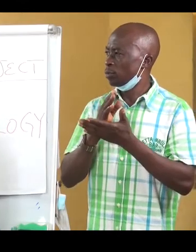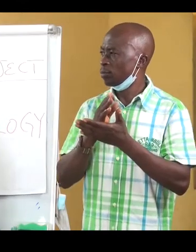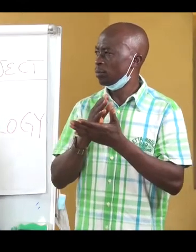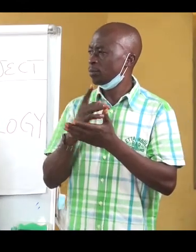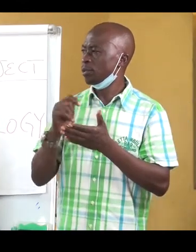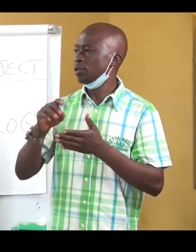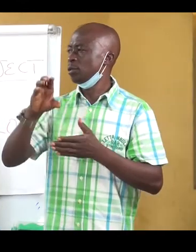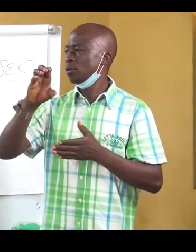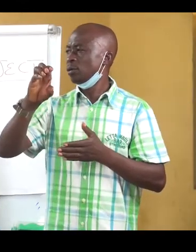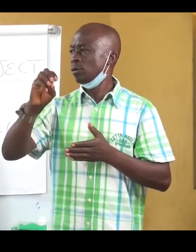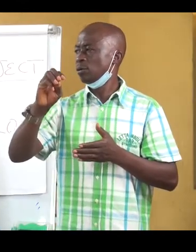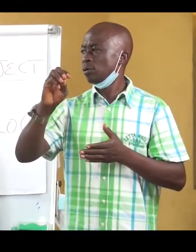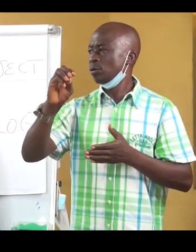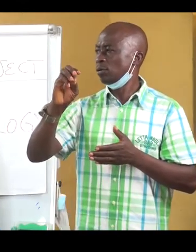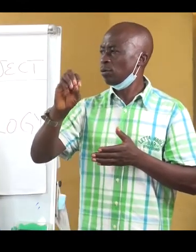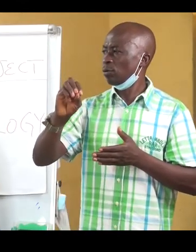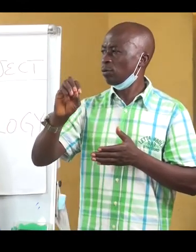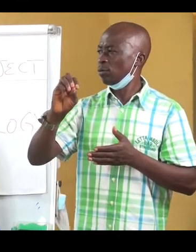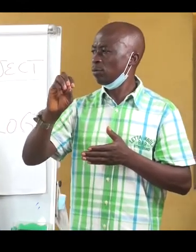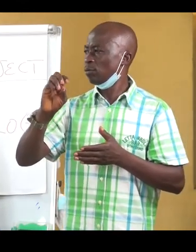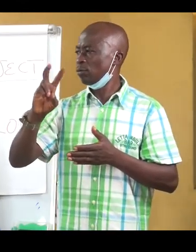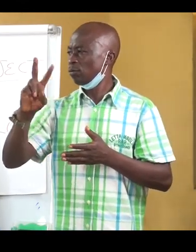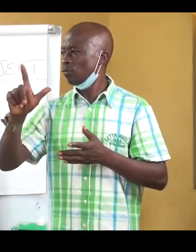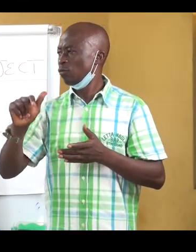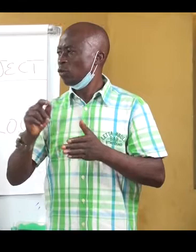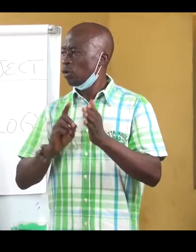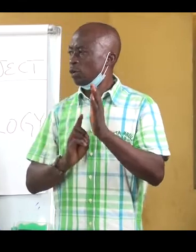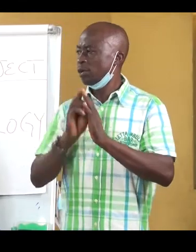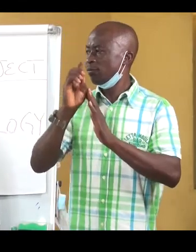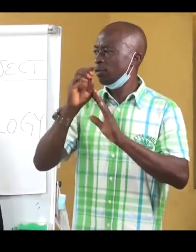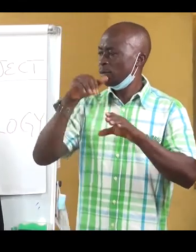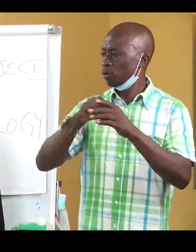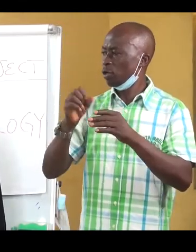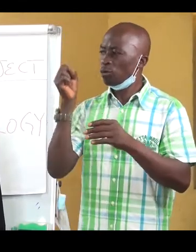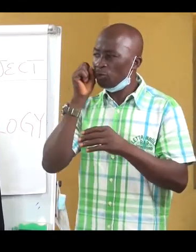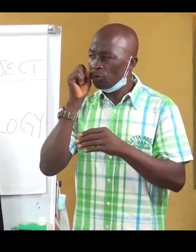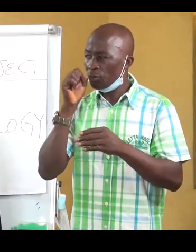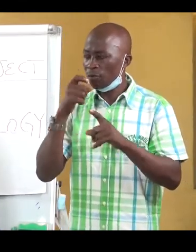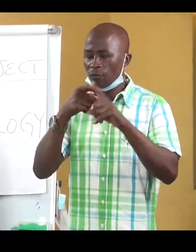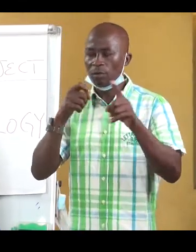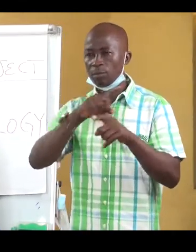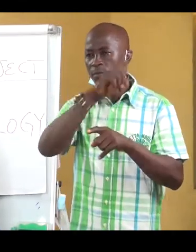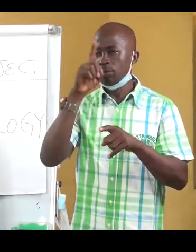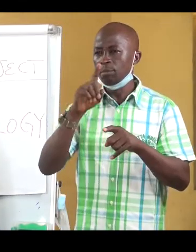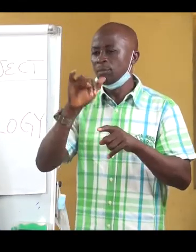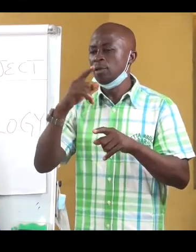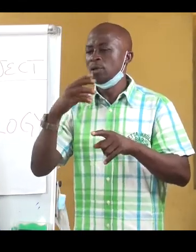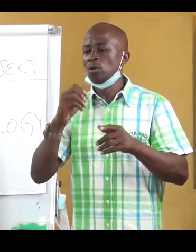now develops into a seed. That is from zygote to embryo, from embryo